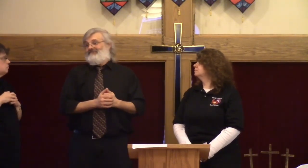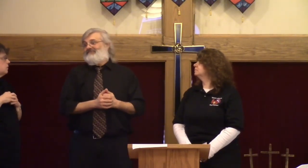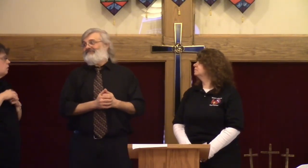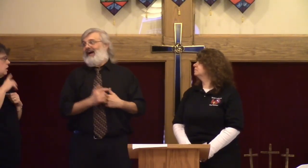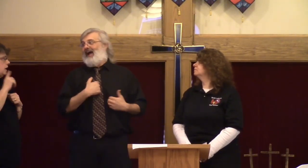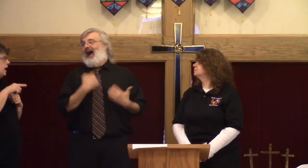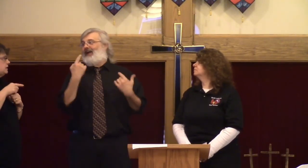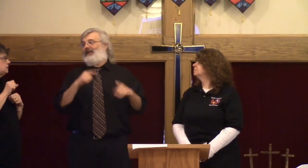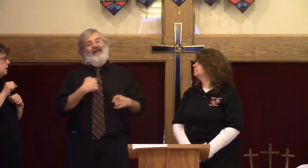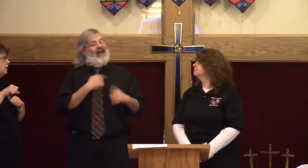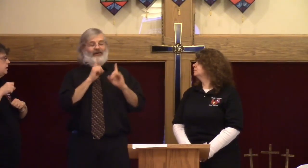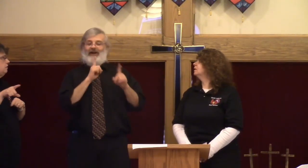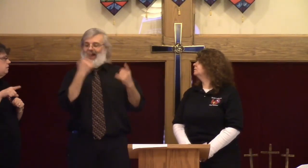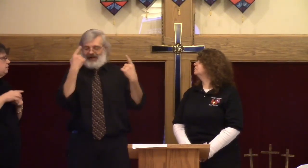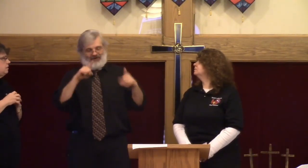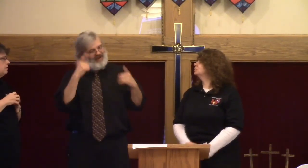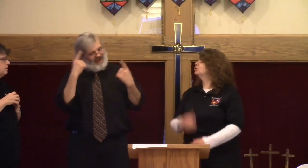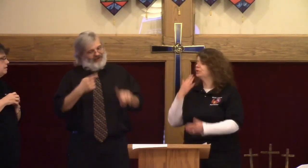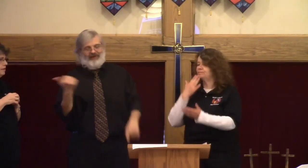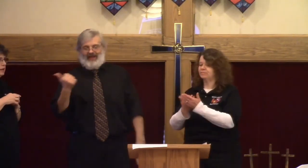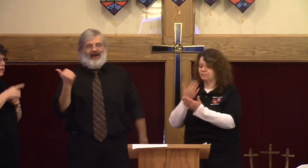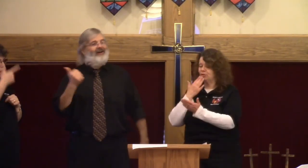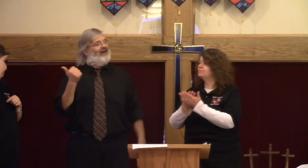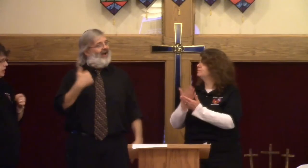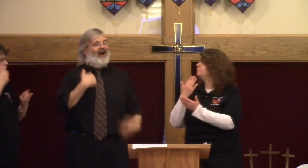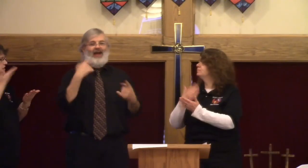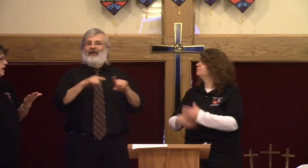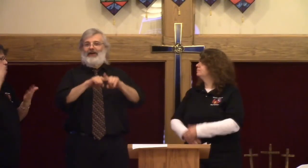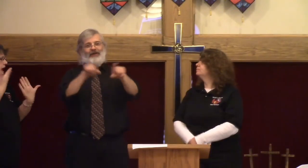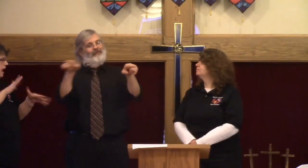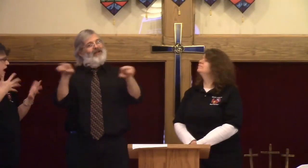Well, I agree. Yeah. I agree.